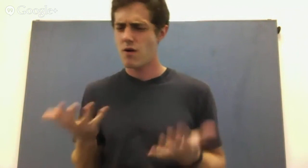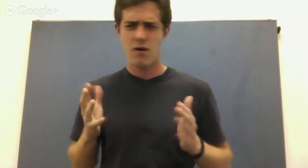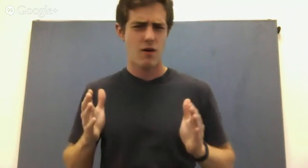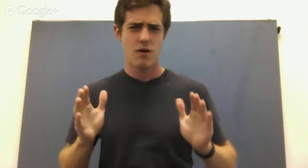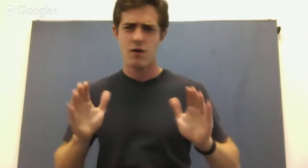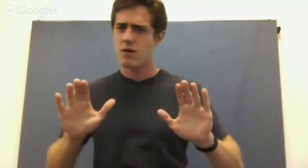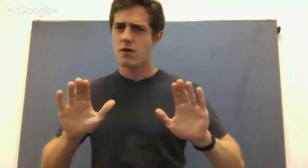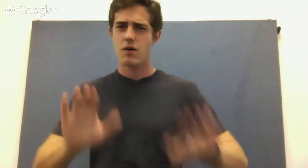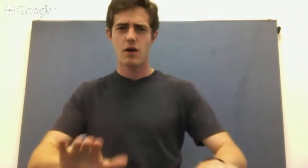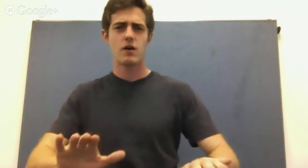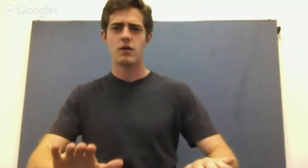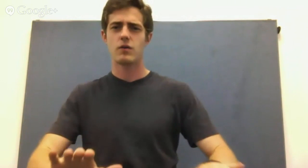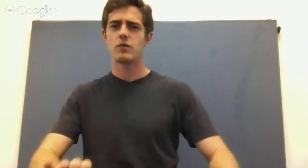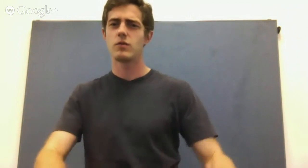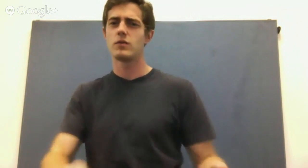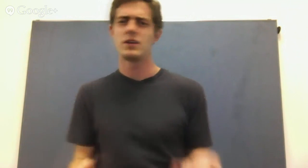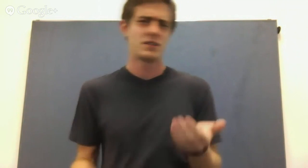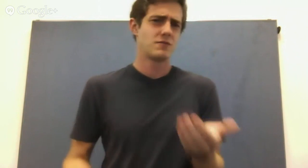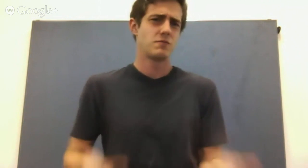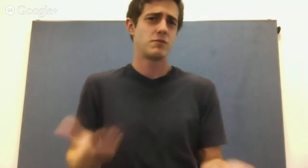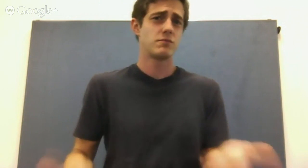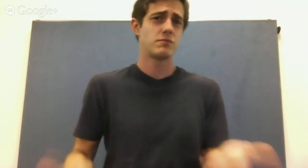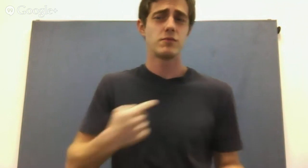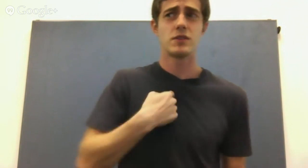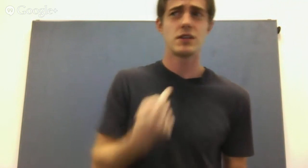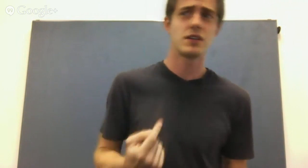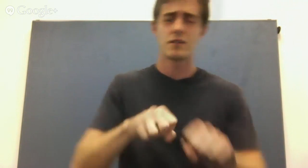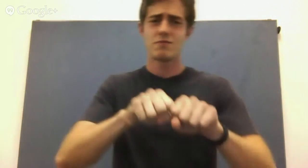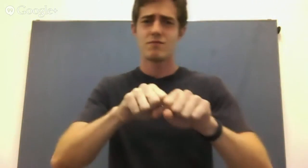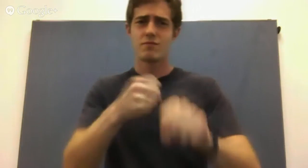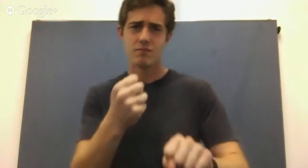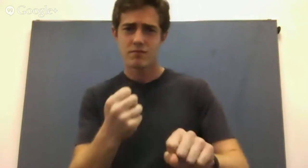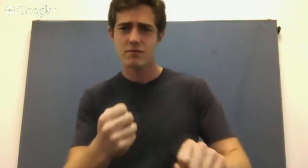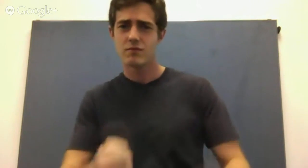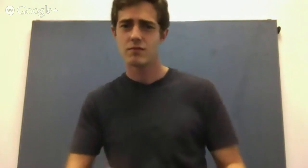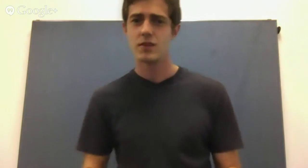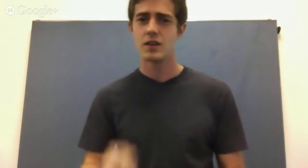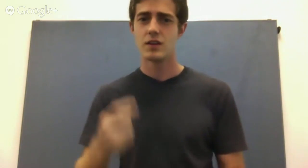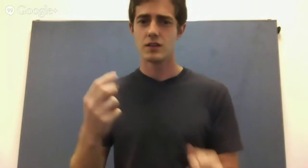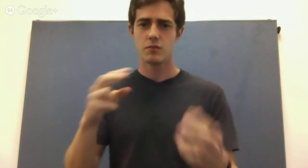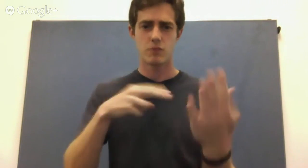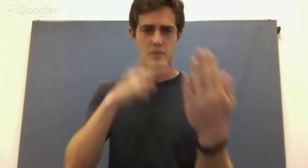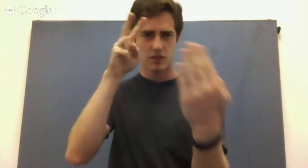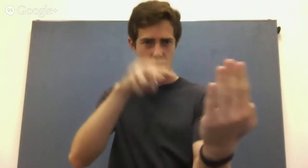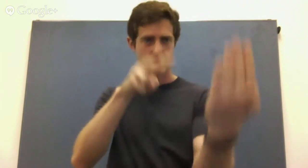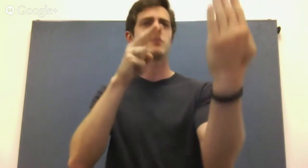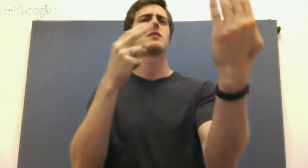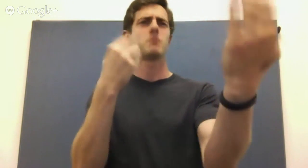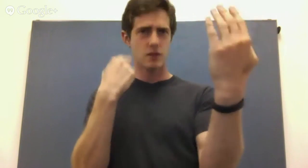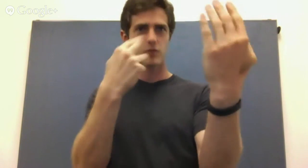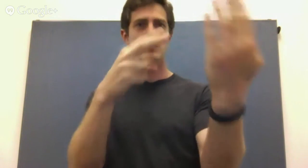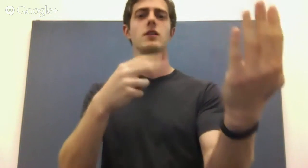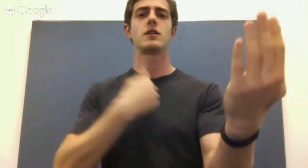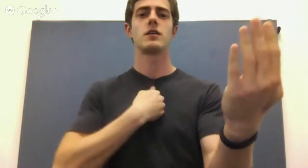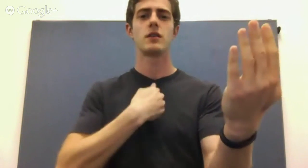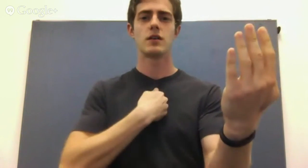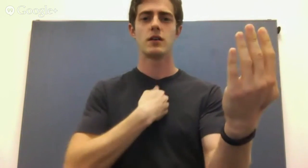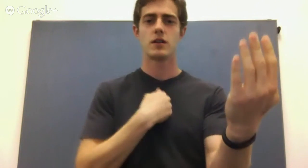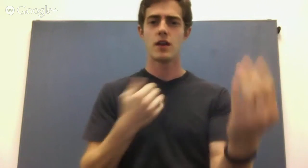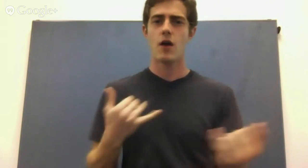emo. Oh, and people say I'm error. I see my soul in the mirror. Now you